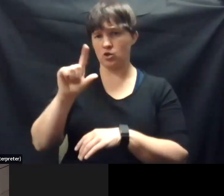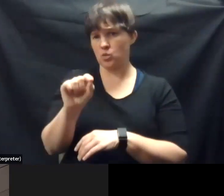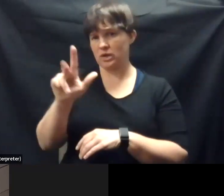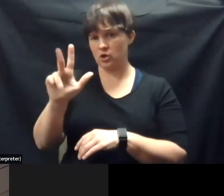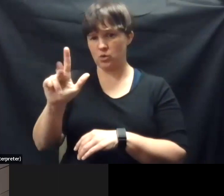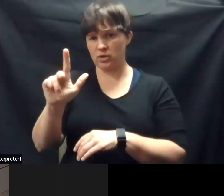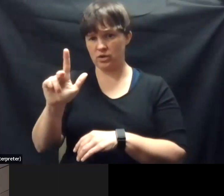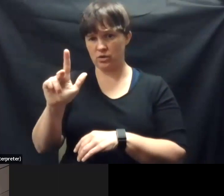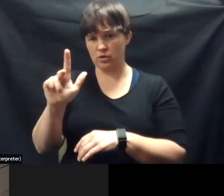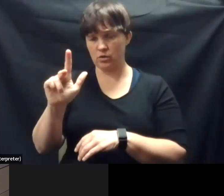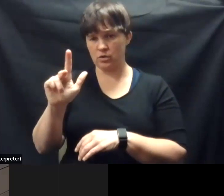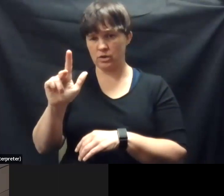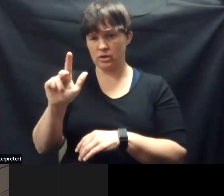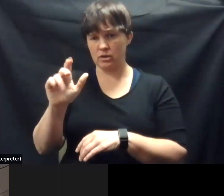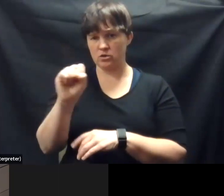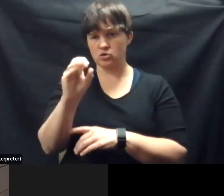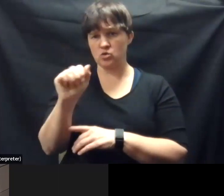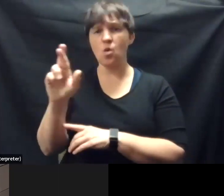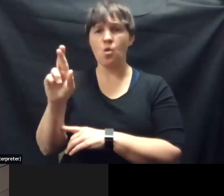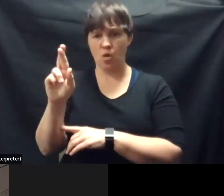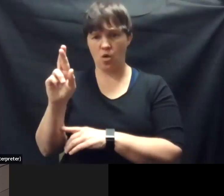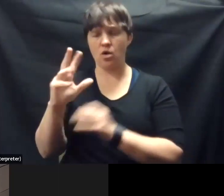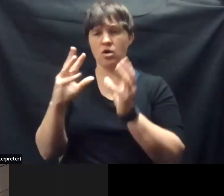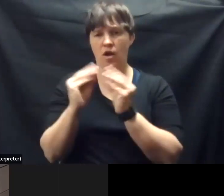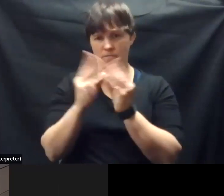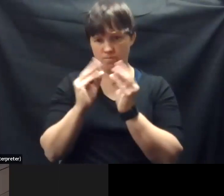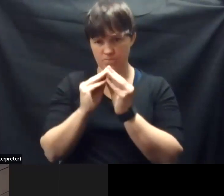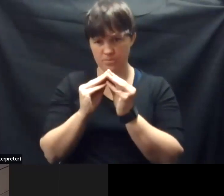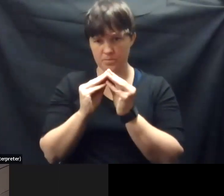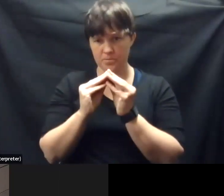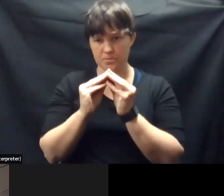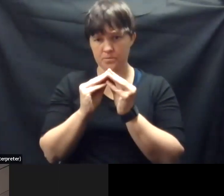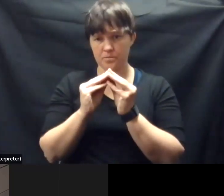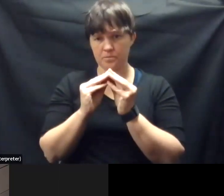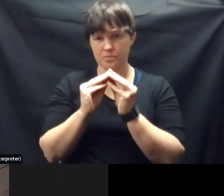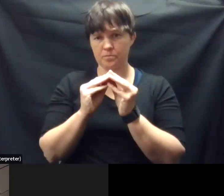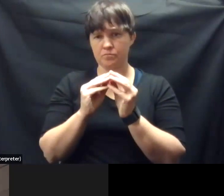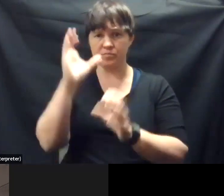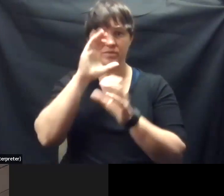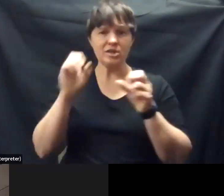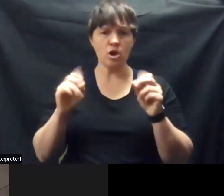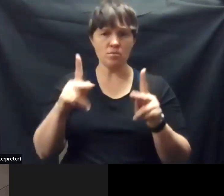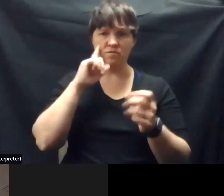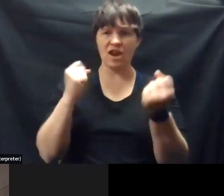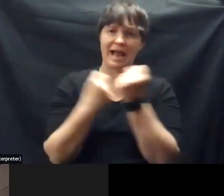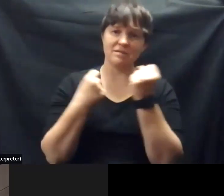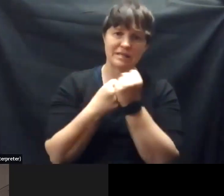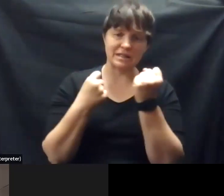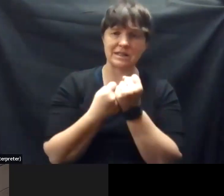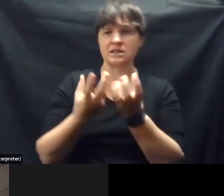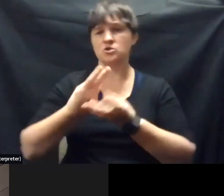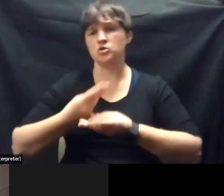2023 SOAR conference in Kansas City, seeking opportunities for advocacy